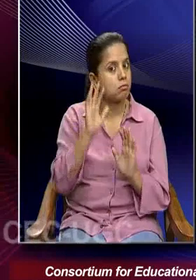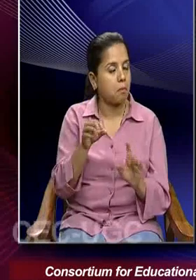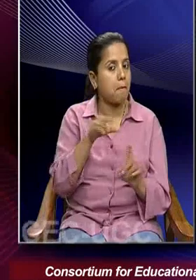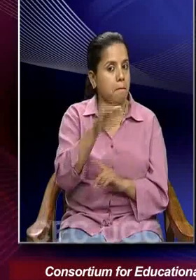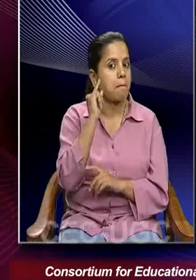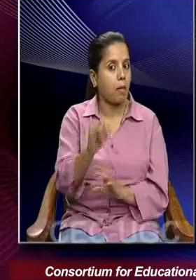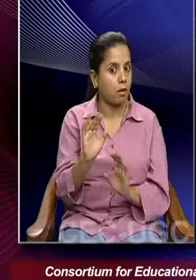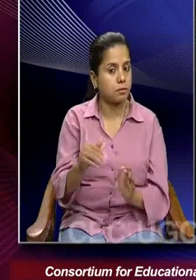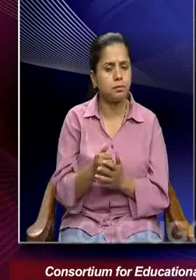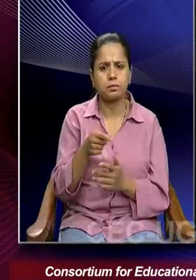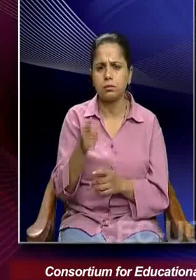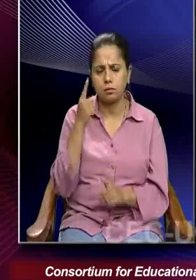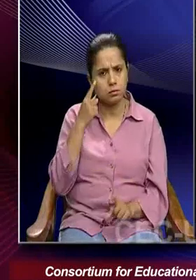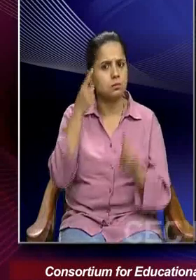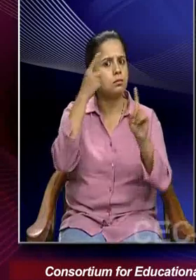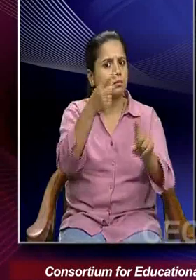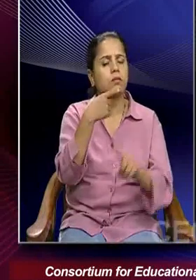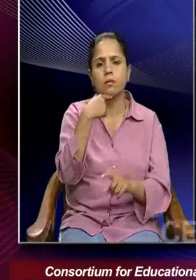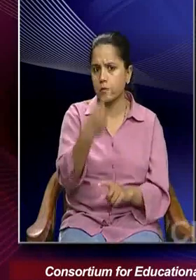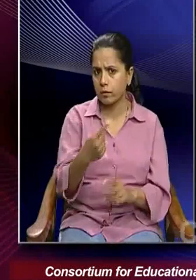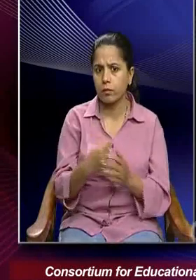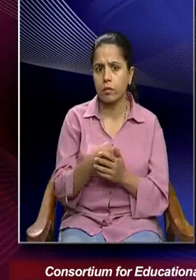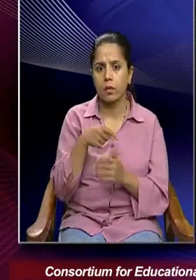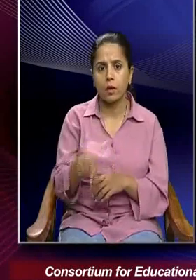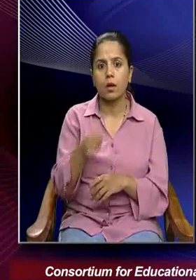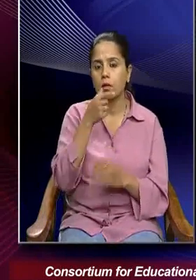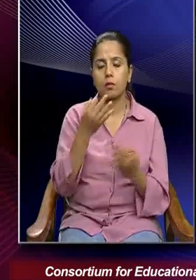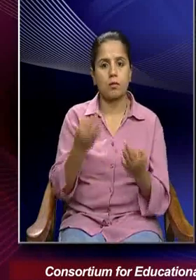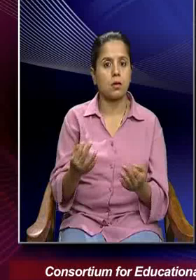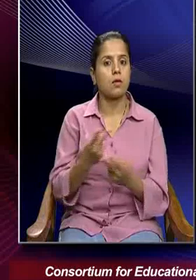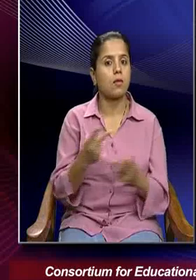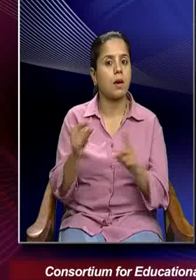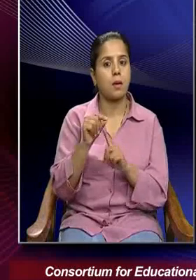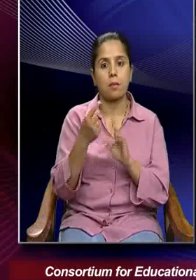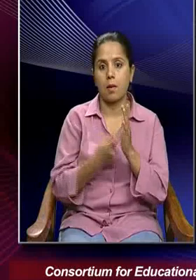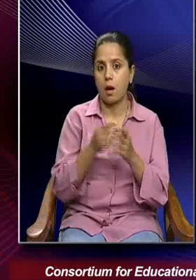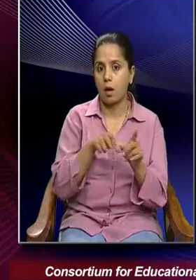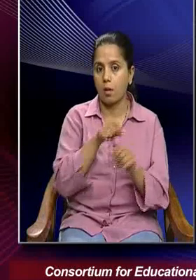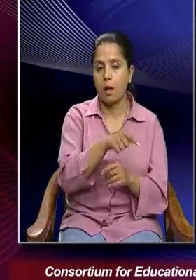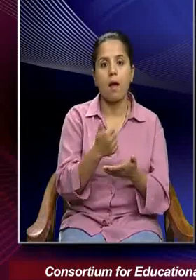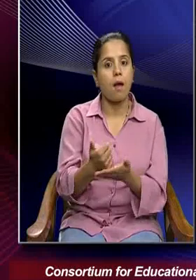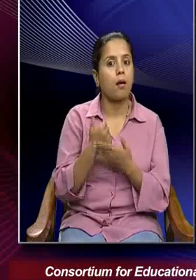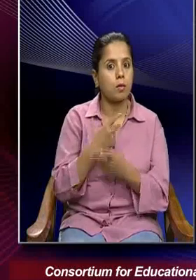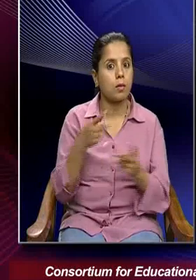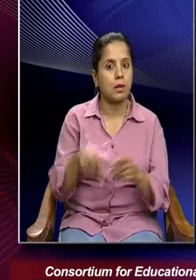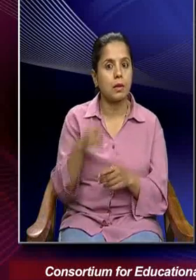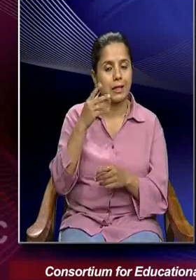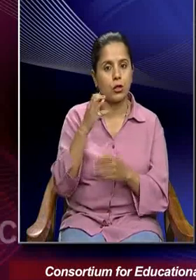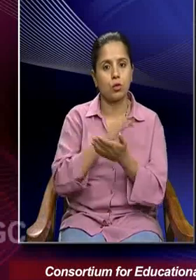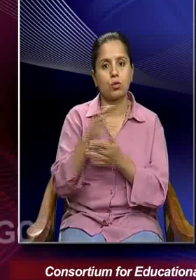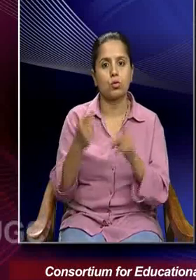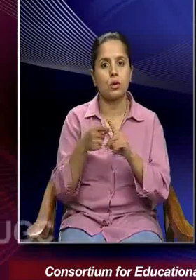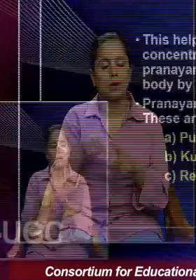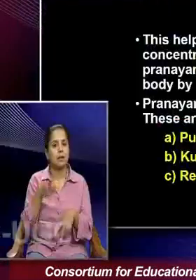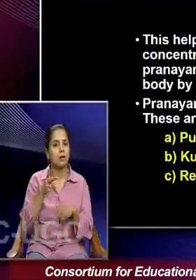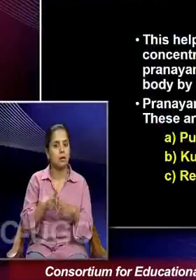The main purpose of pranayam is that it helps the chitta to